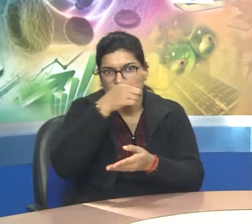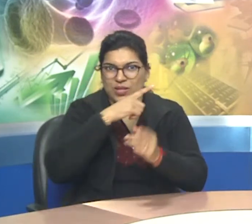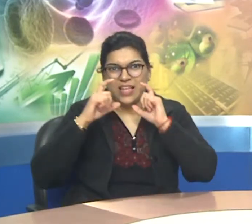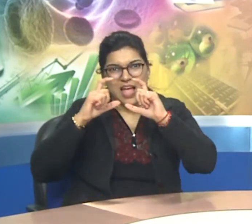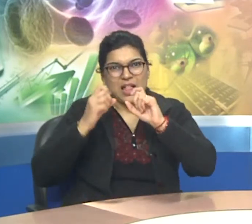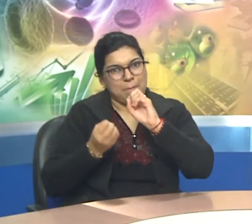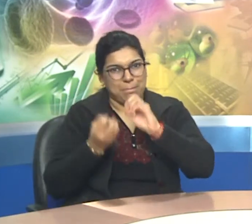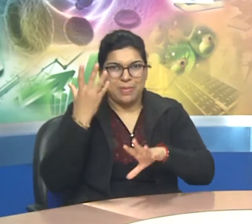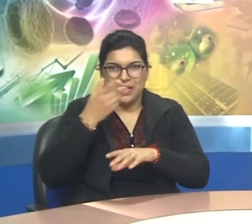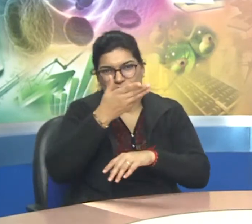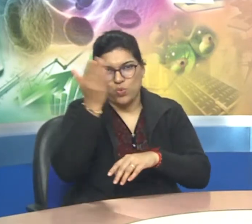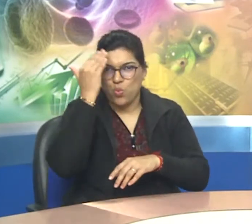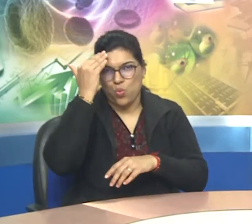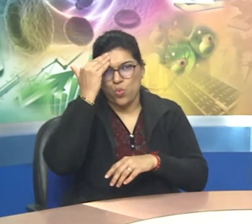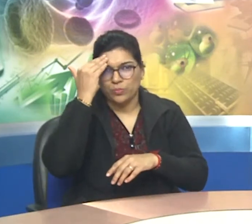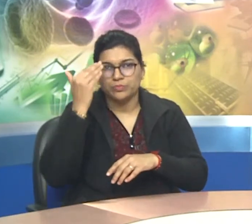The most sensible method